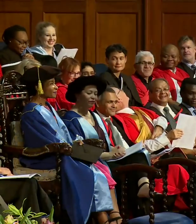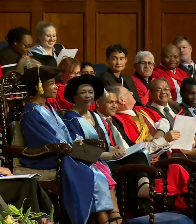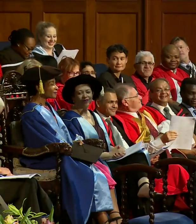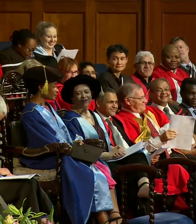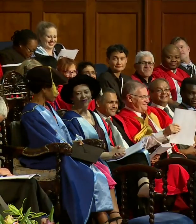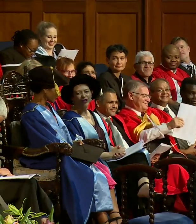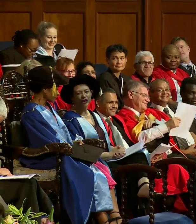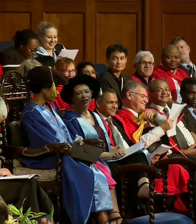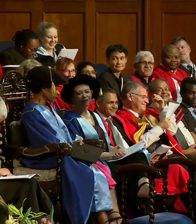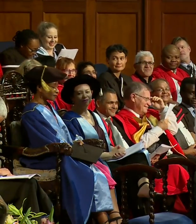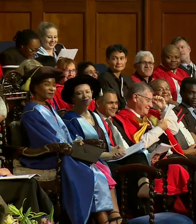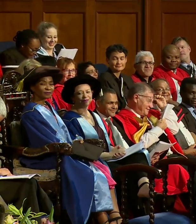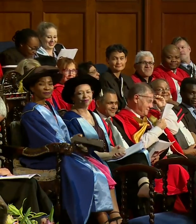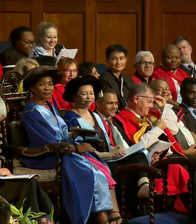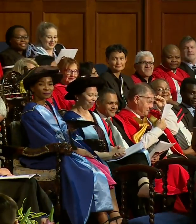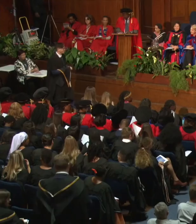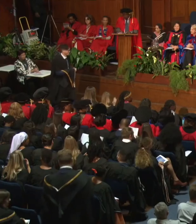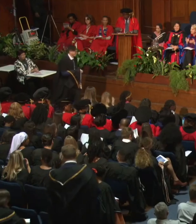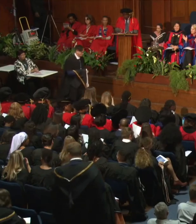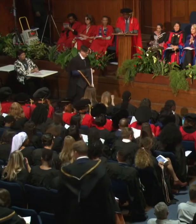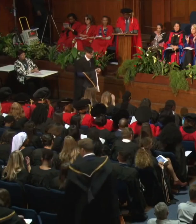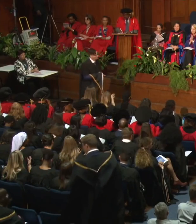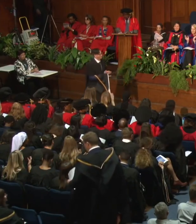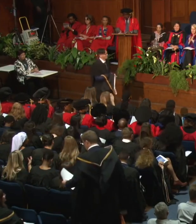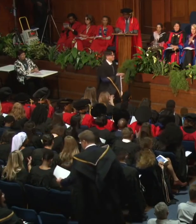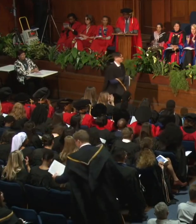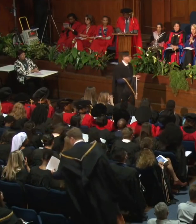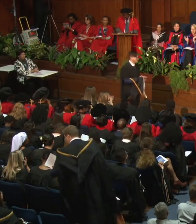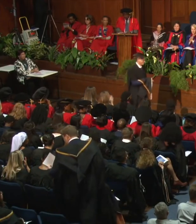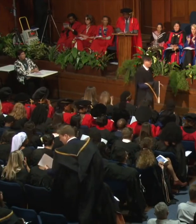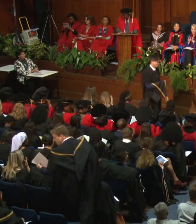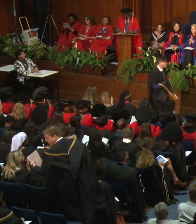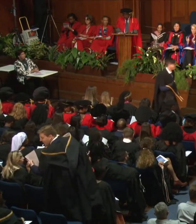Jason Samuel Stewart.